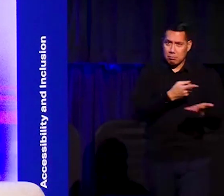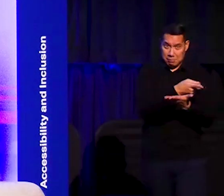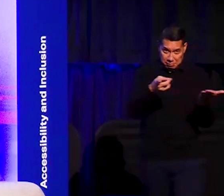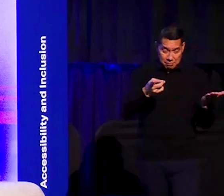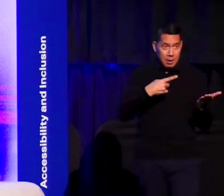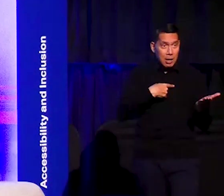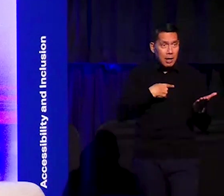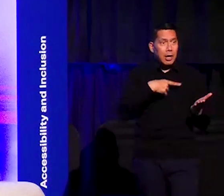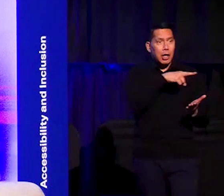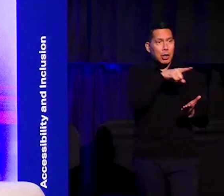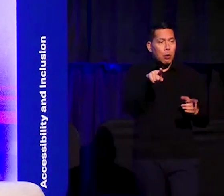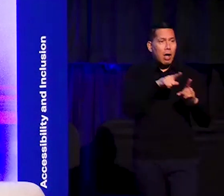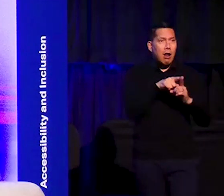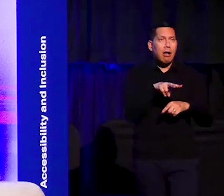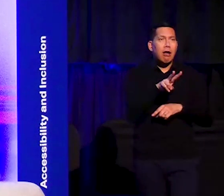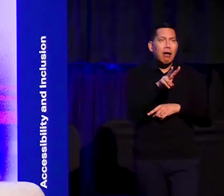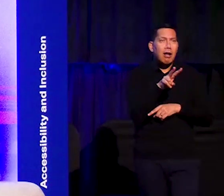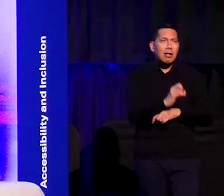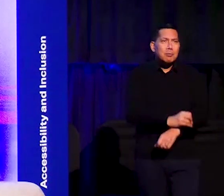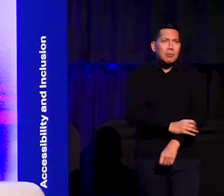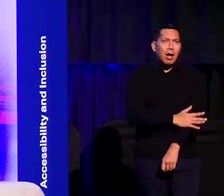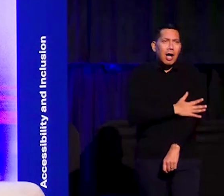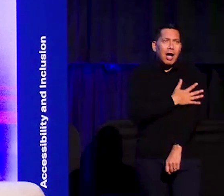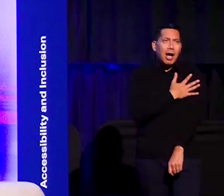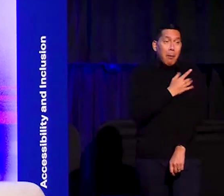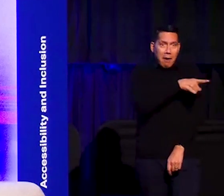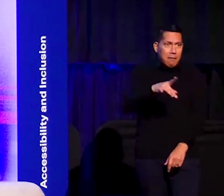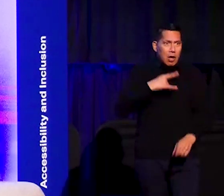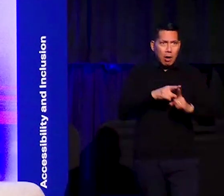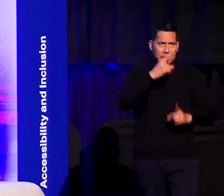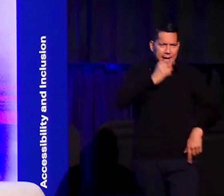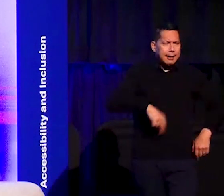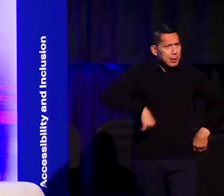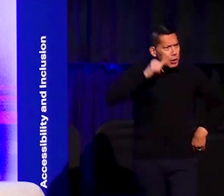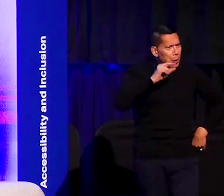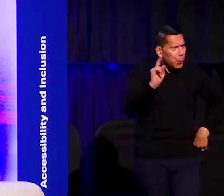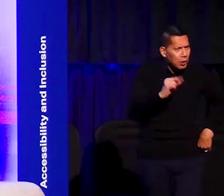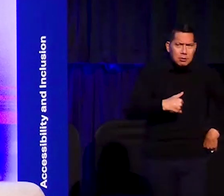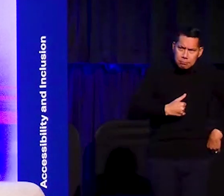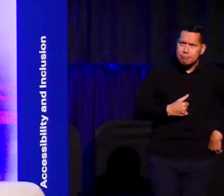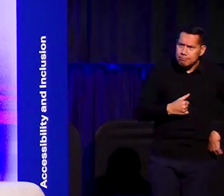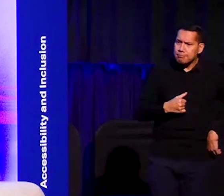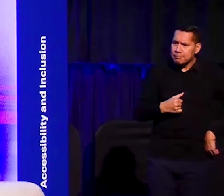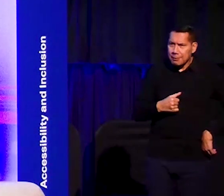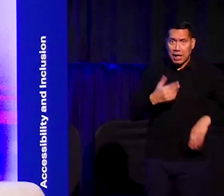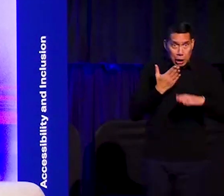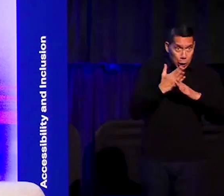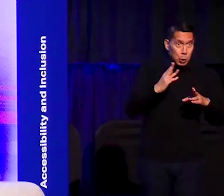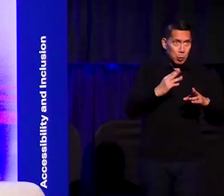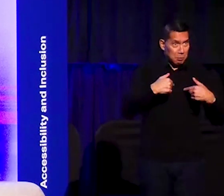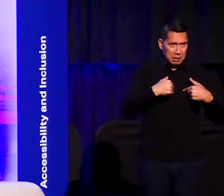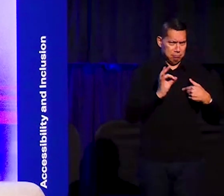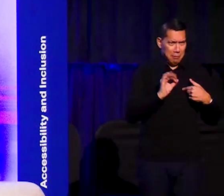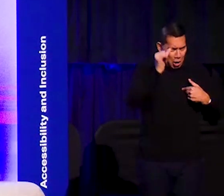leave from today not just inspired, but feeling capable to say, you know what, this isn't entirely new to me. I do know how